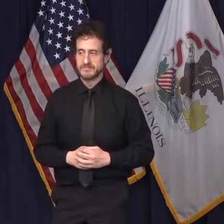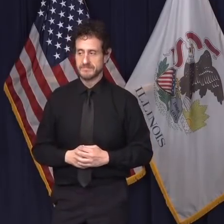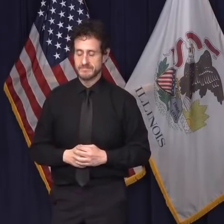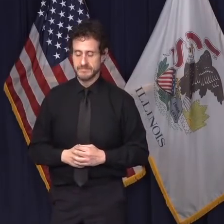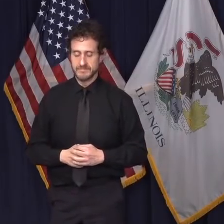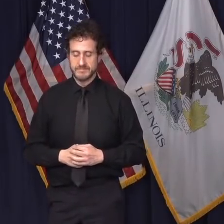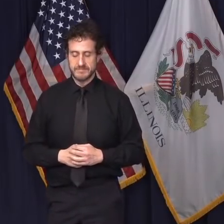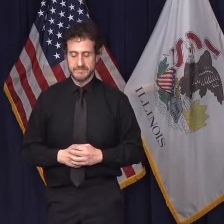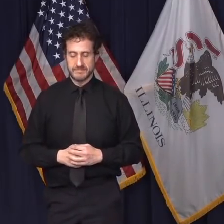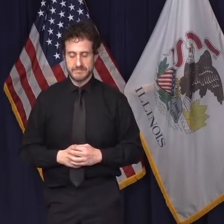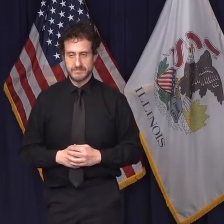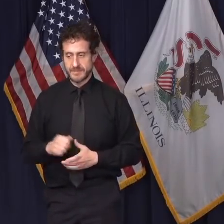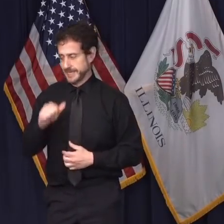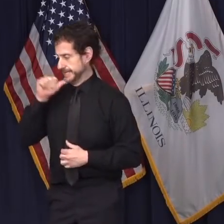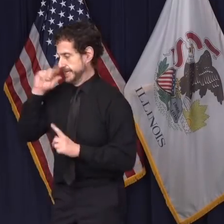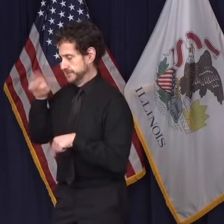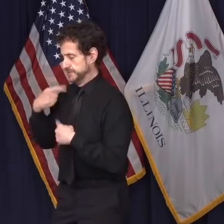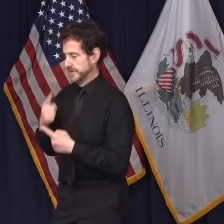Since yesterday,